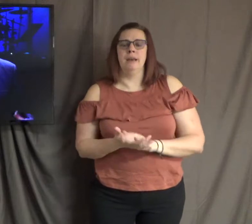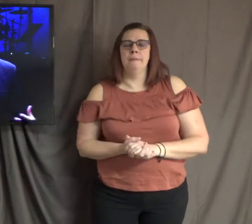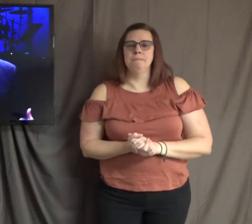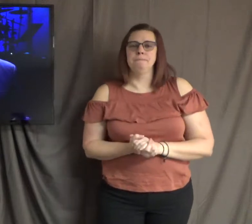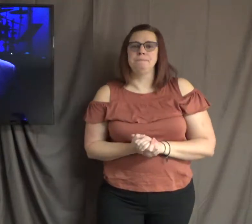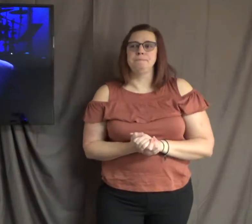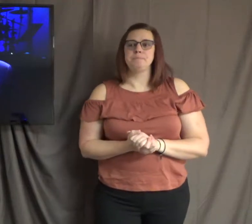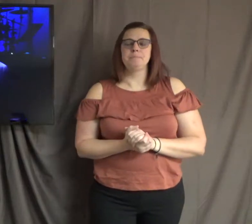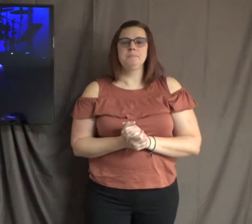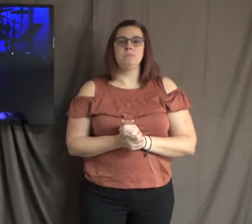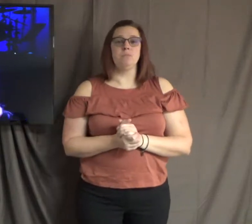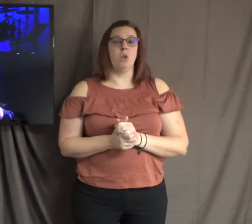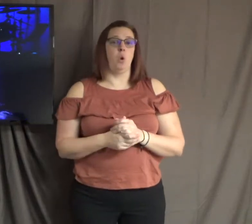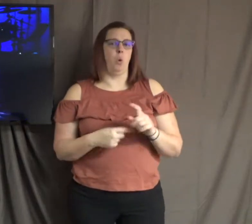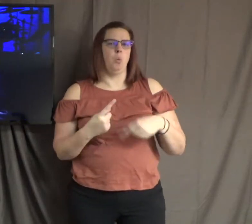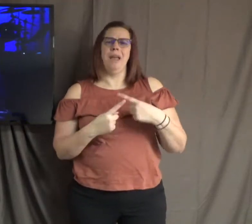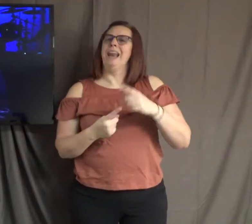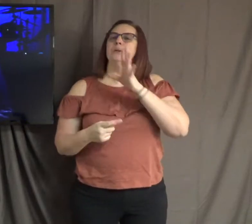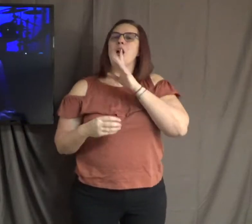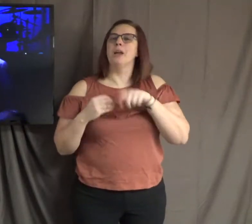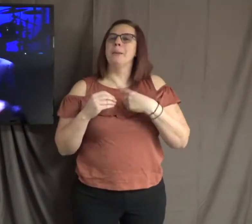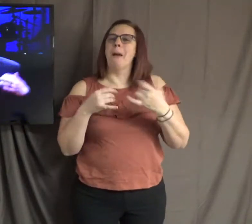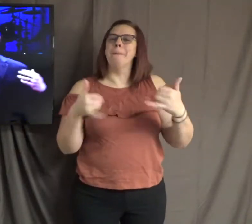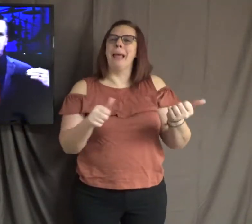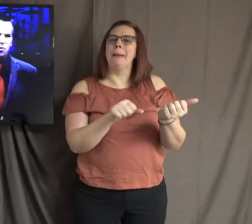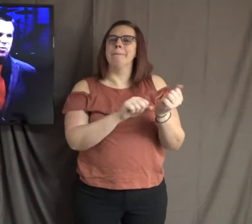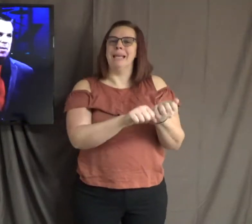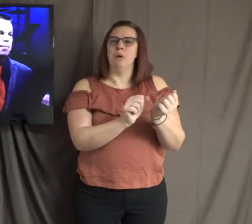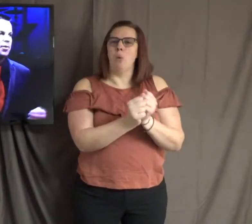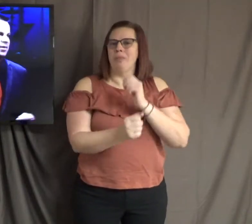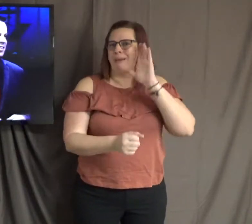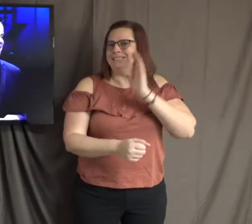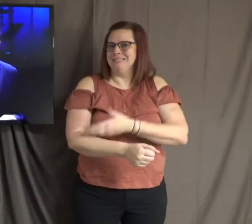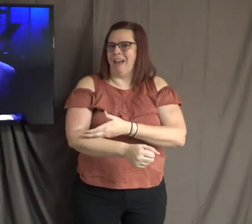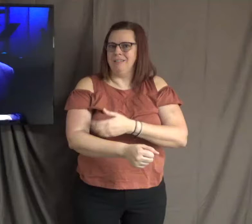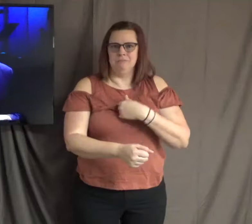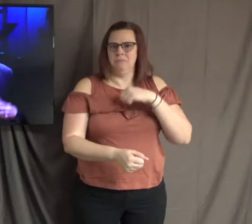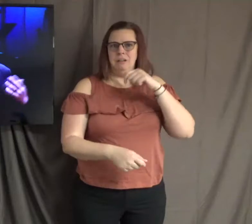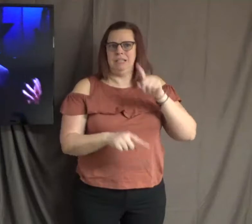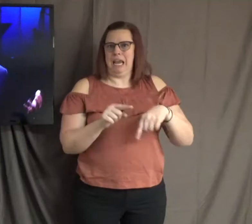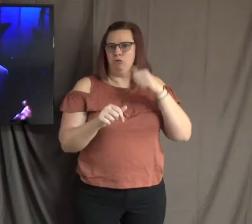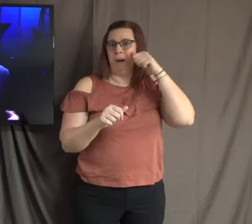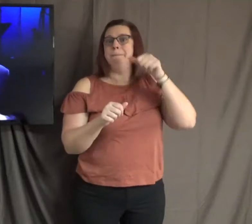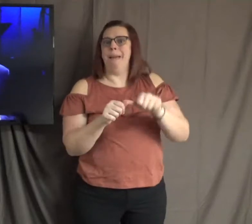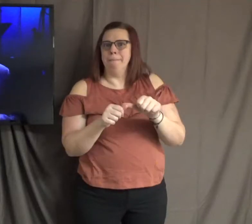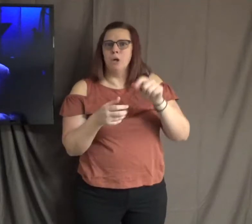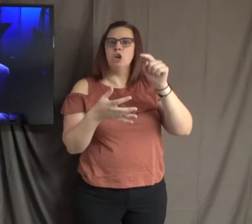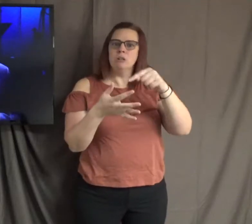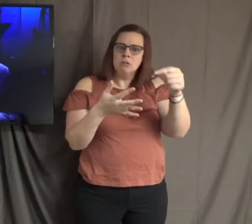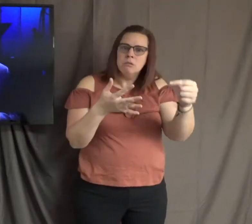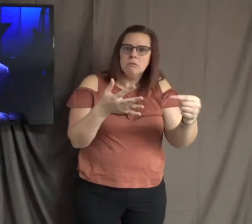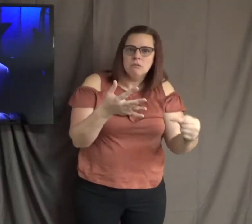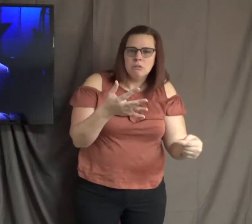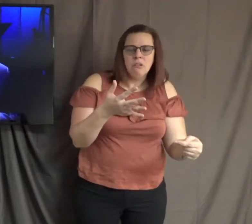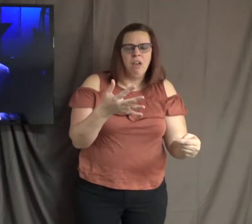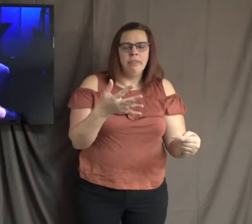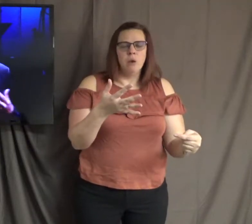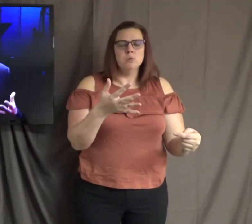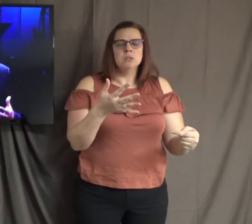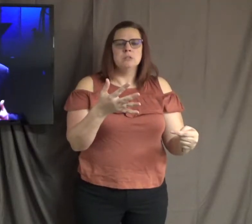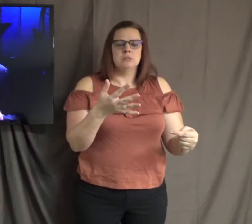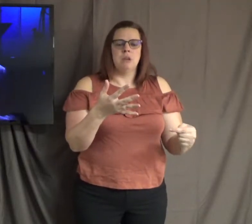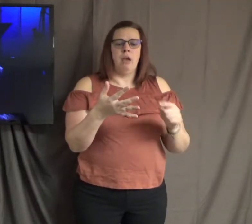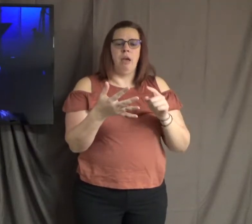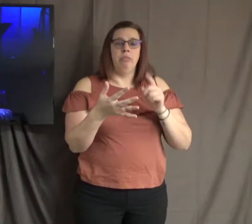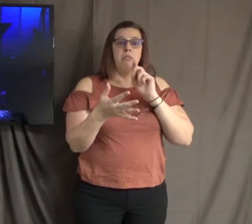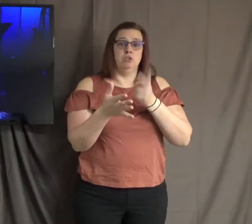When I was talking about playing baseball with my son and not being able to remember those things, the truth